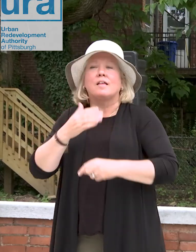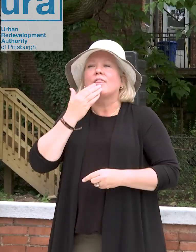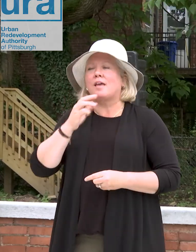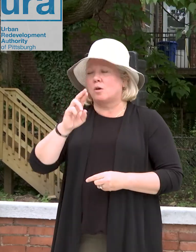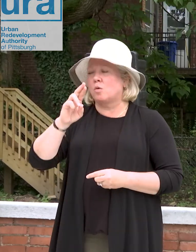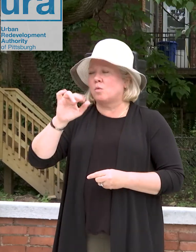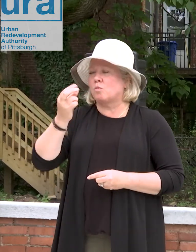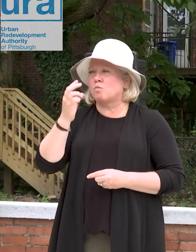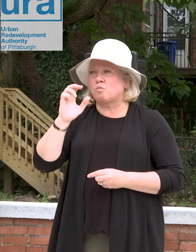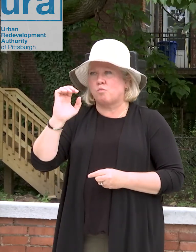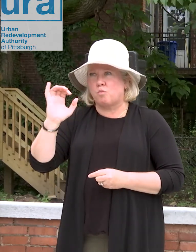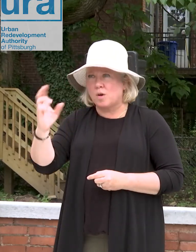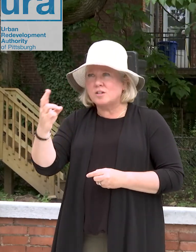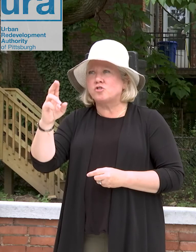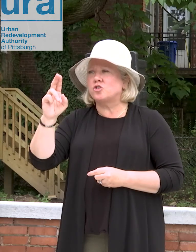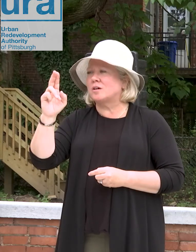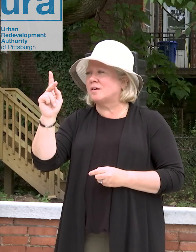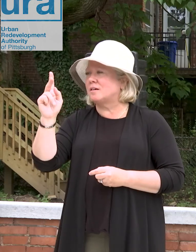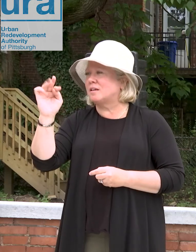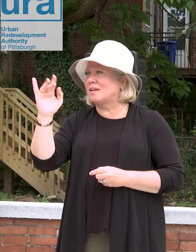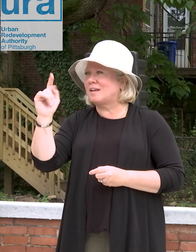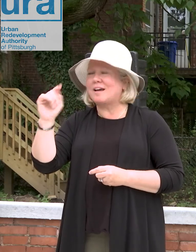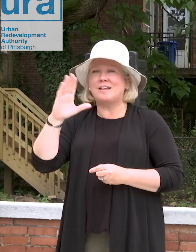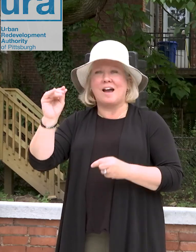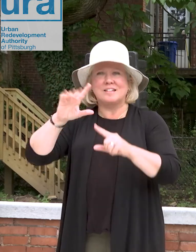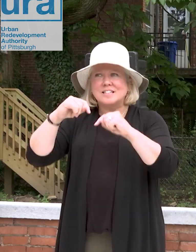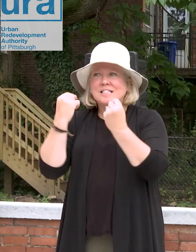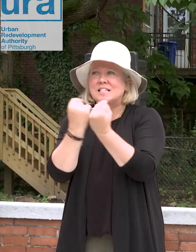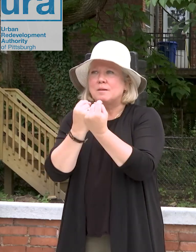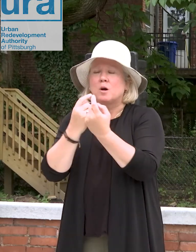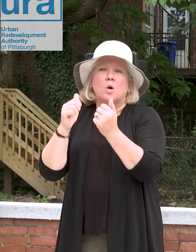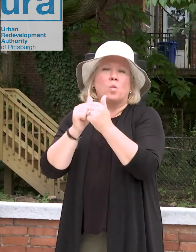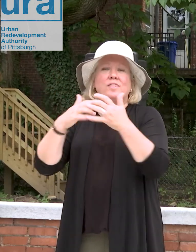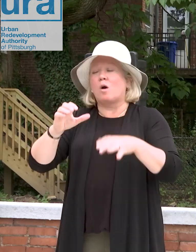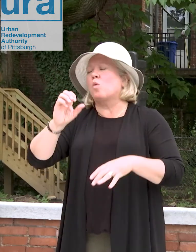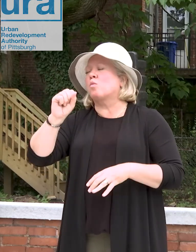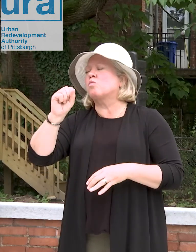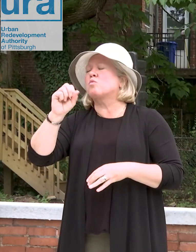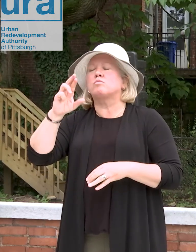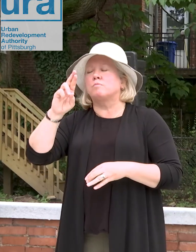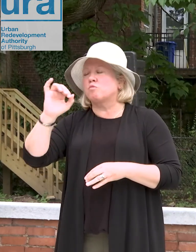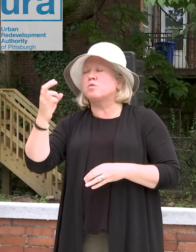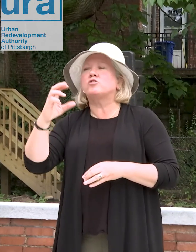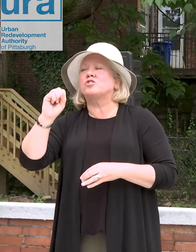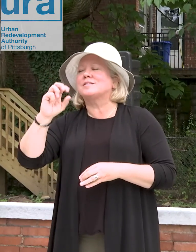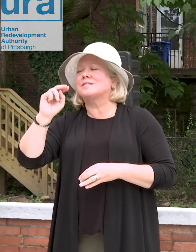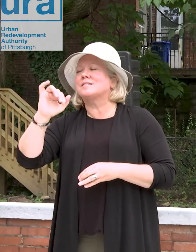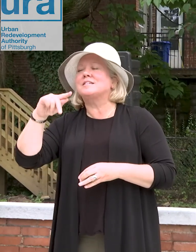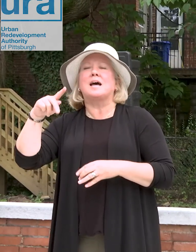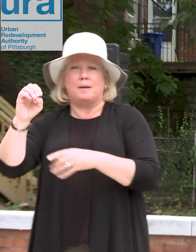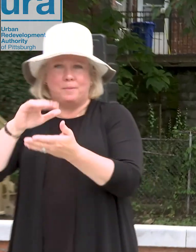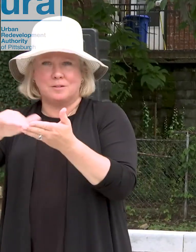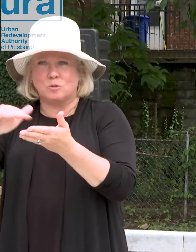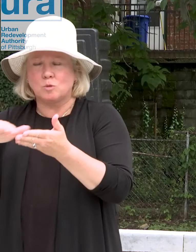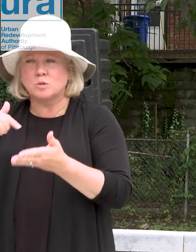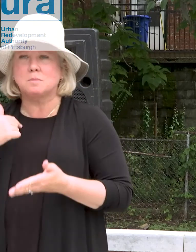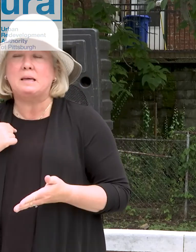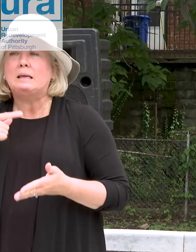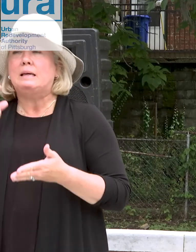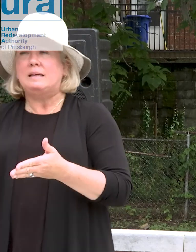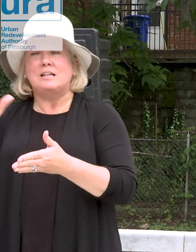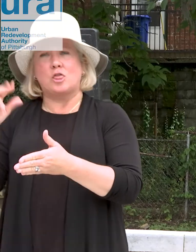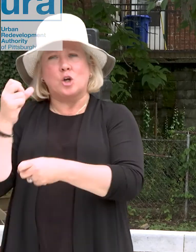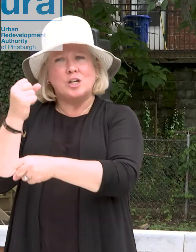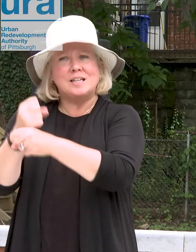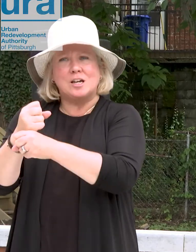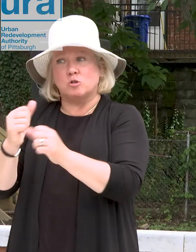Snipe and his entire team. Without Rich Snipe, I can tell Rich has been with the URA for about 30 years and very recently took over